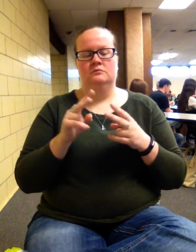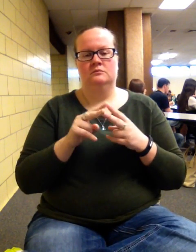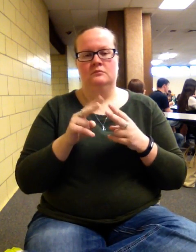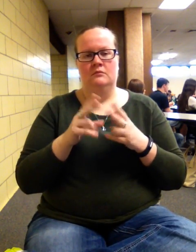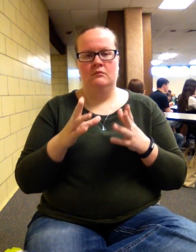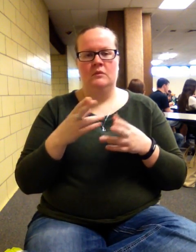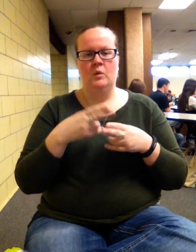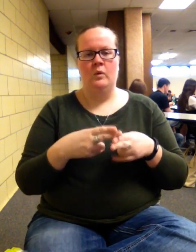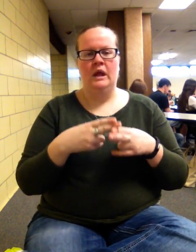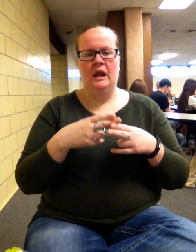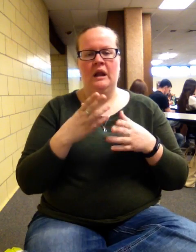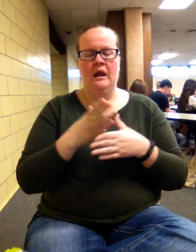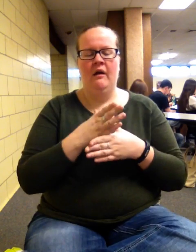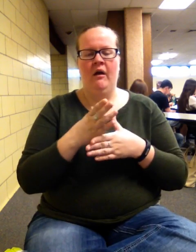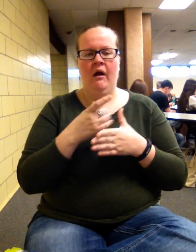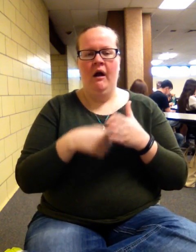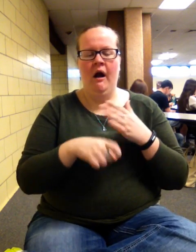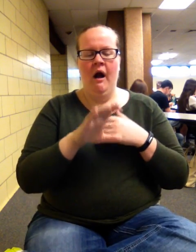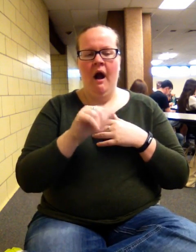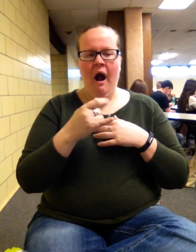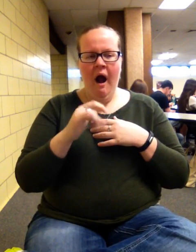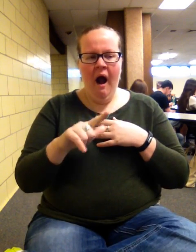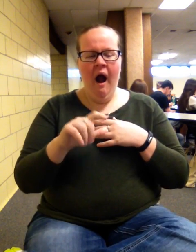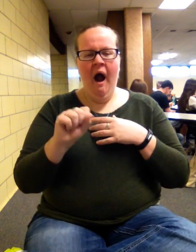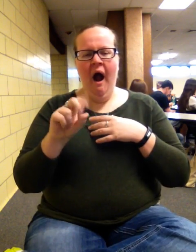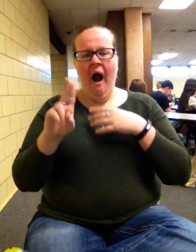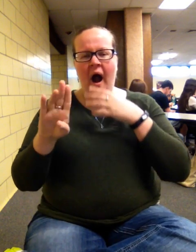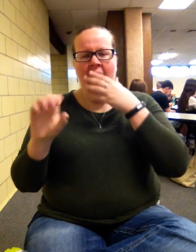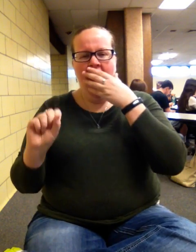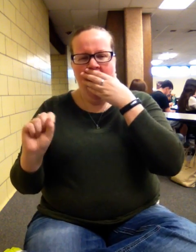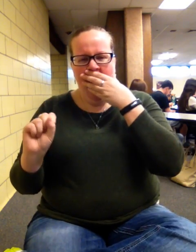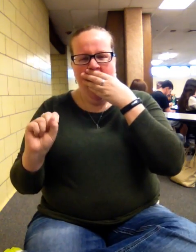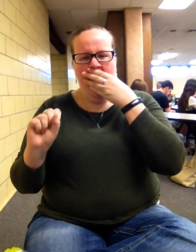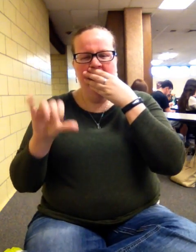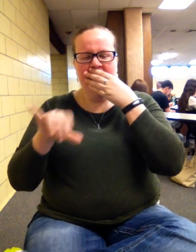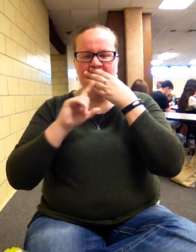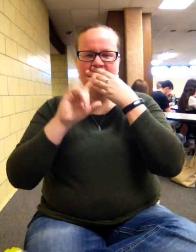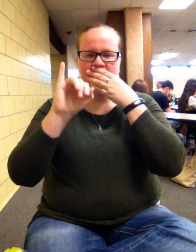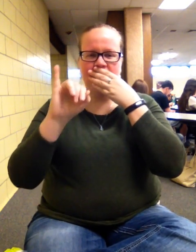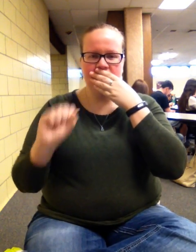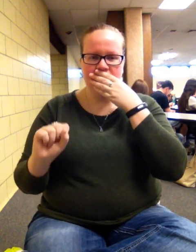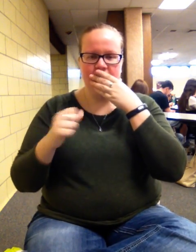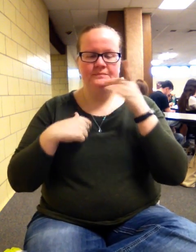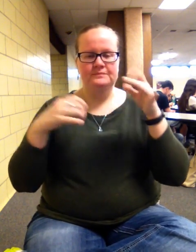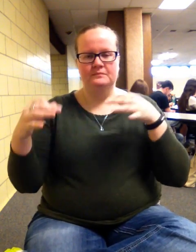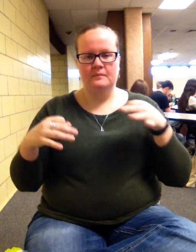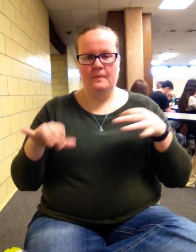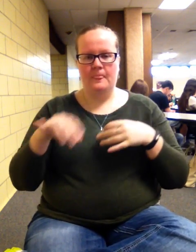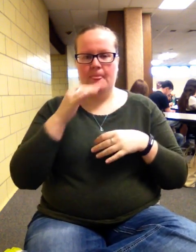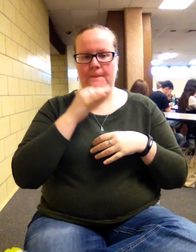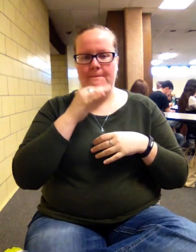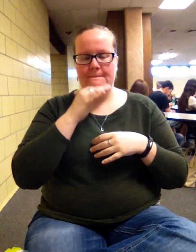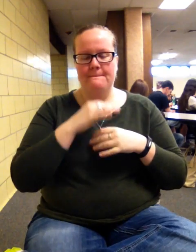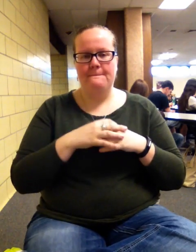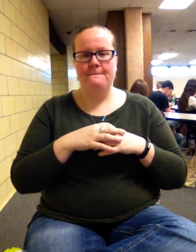average cost of capital sub S. So that's going to be using the I sub S, and like I said, I'm going to explain that here in a minute. The other one is going to